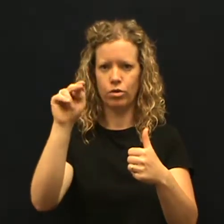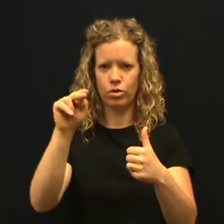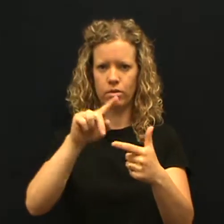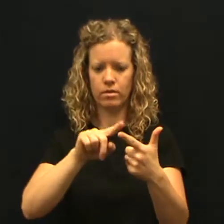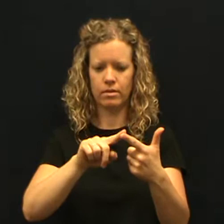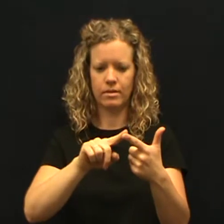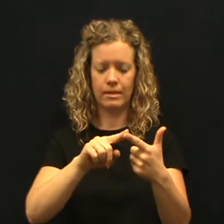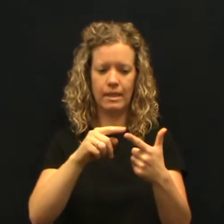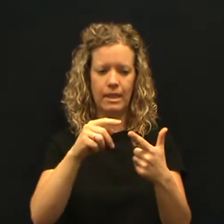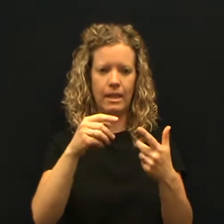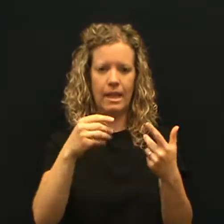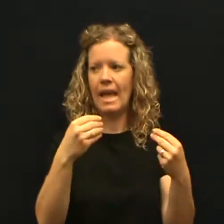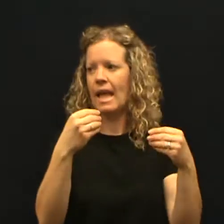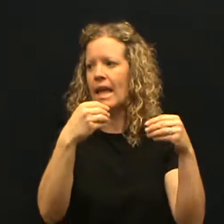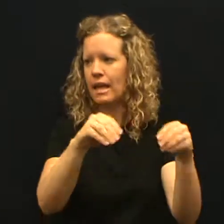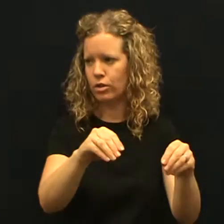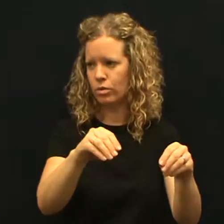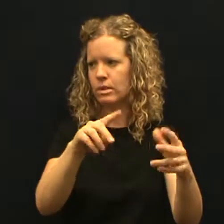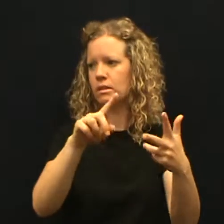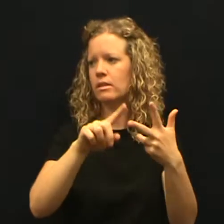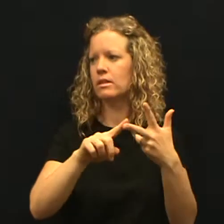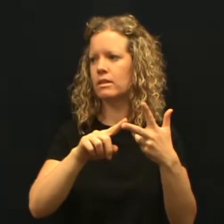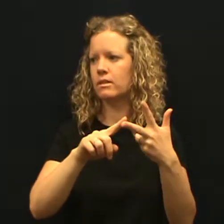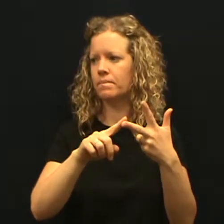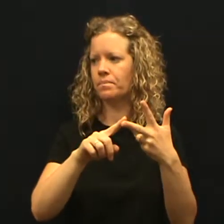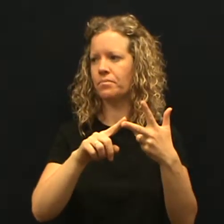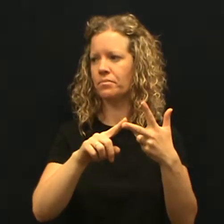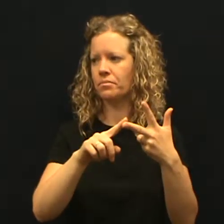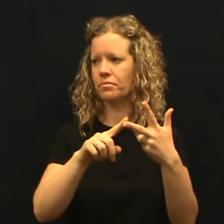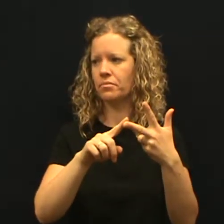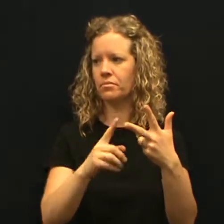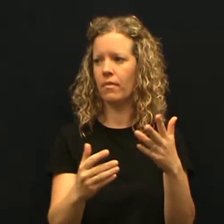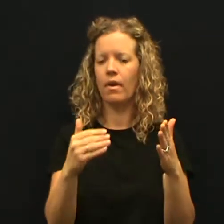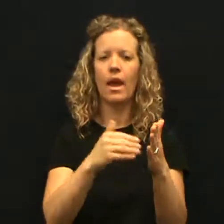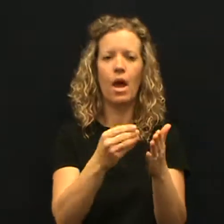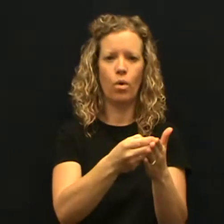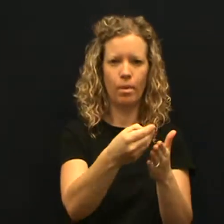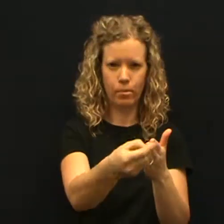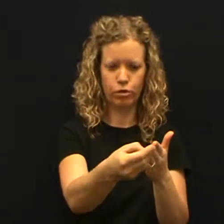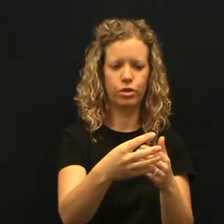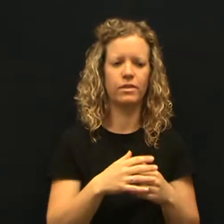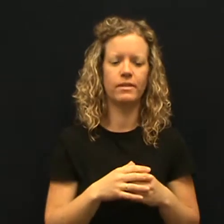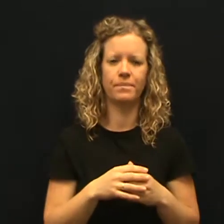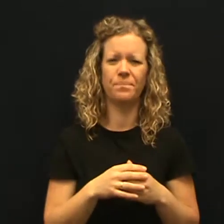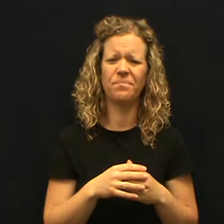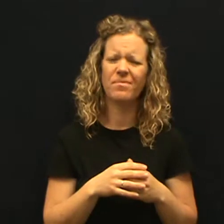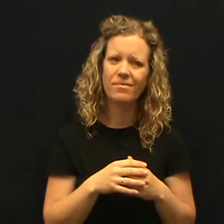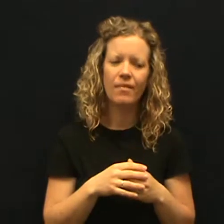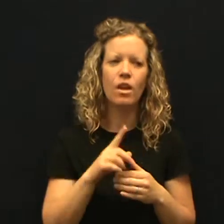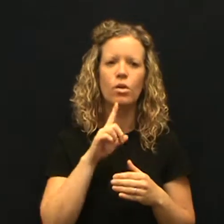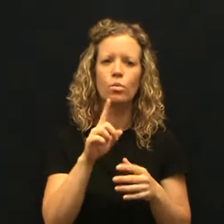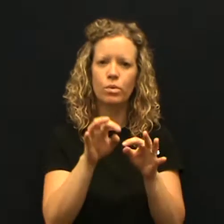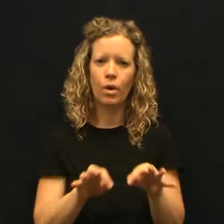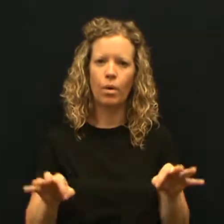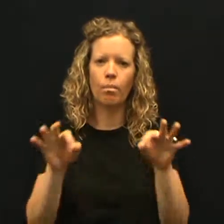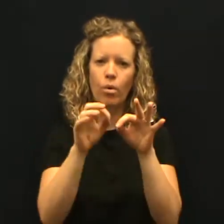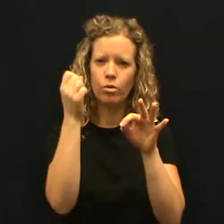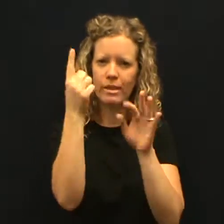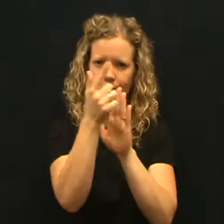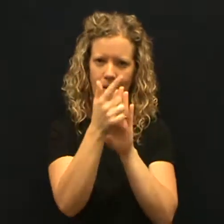becomes files the paperwork and goes through the legal proceedings to incorporate, at some